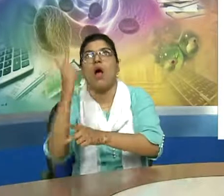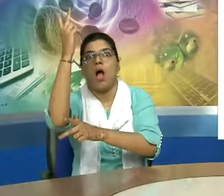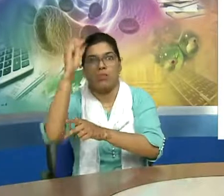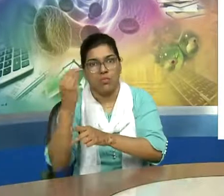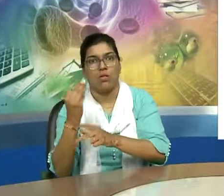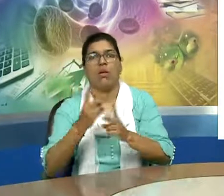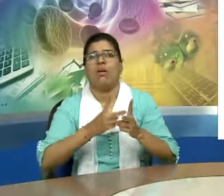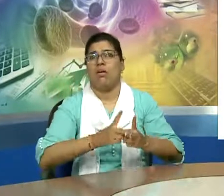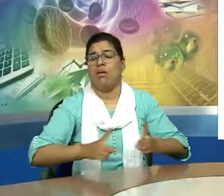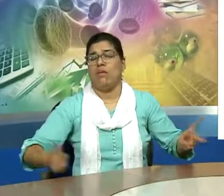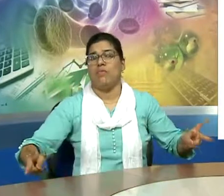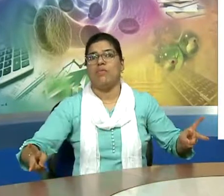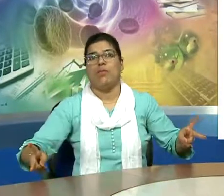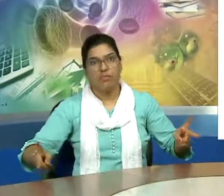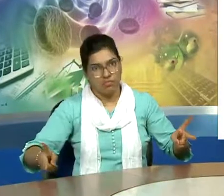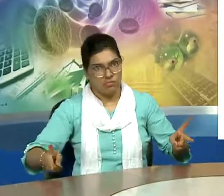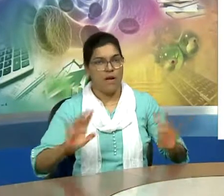replaced by the multi-cropping methods.